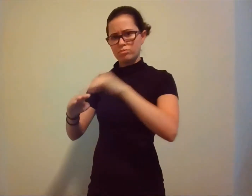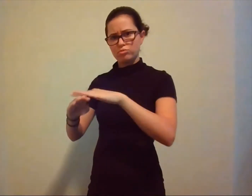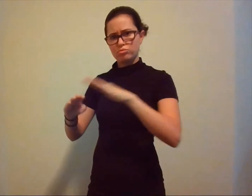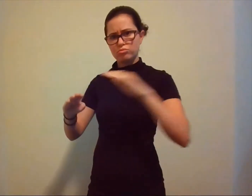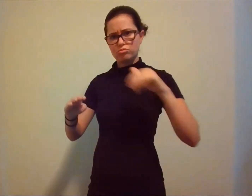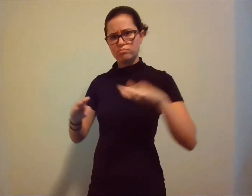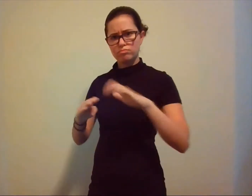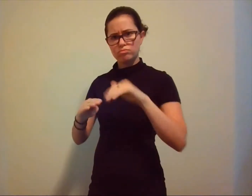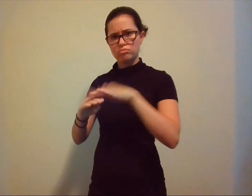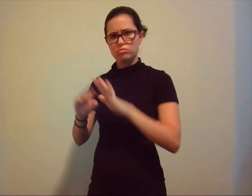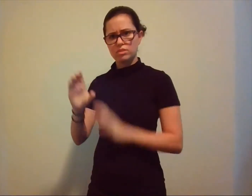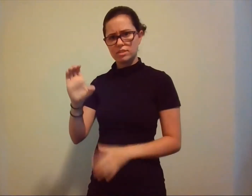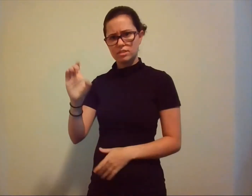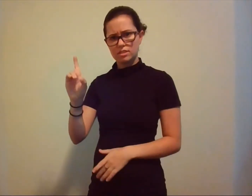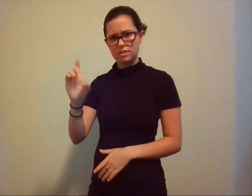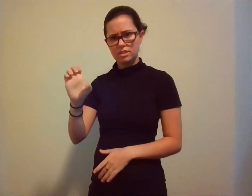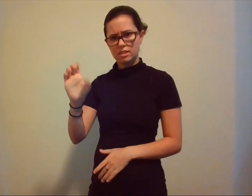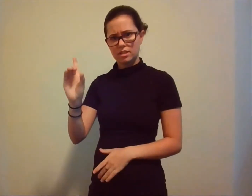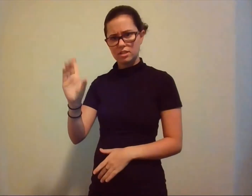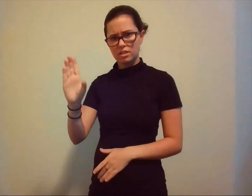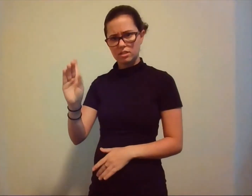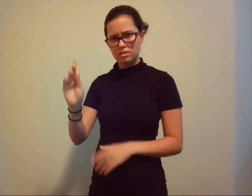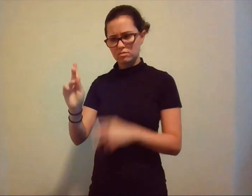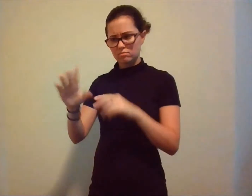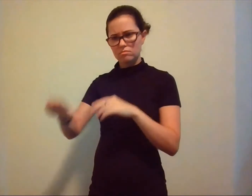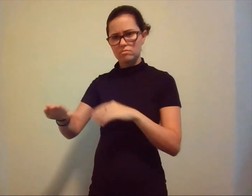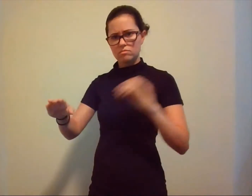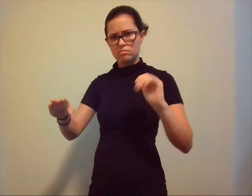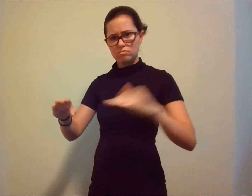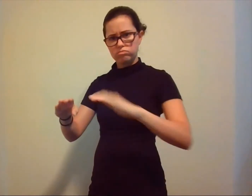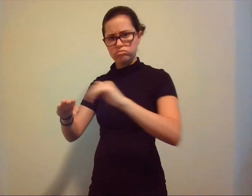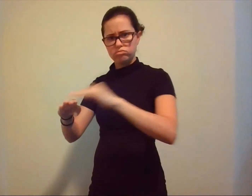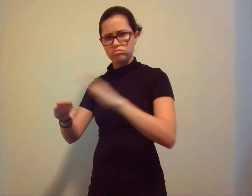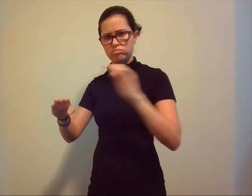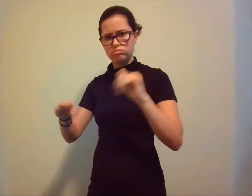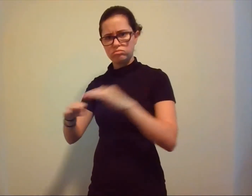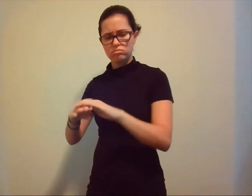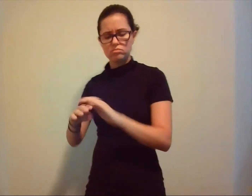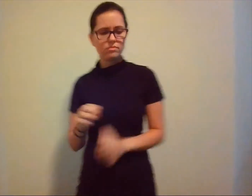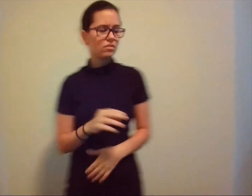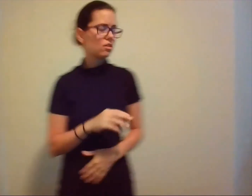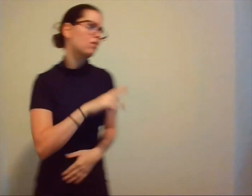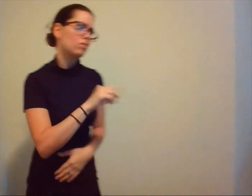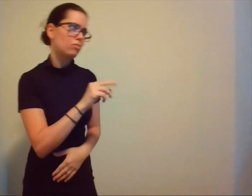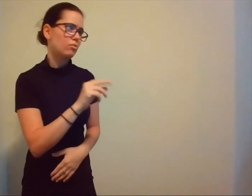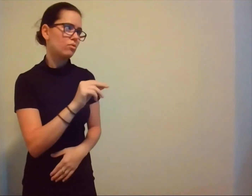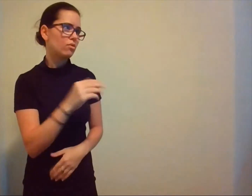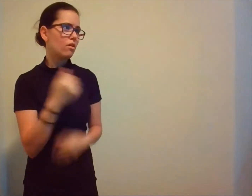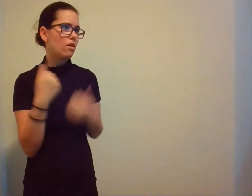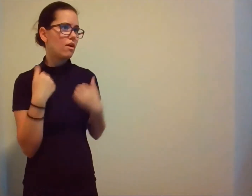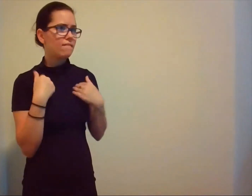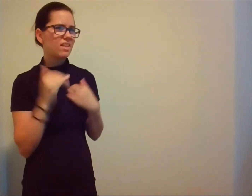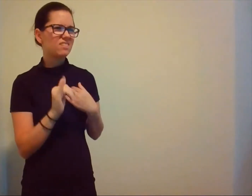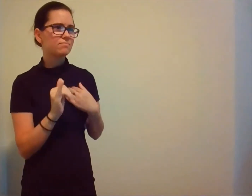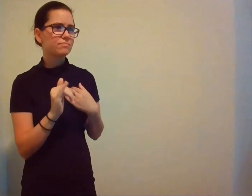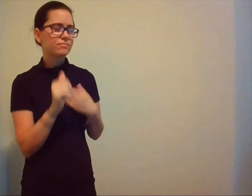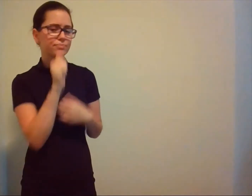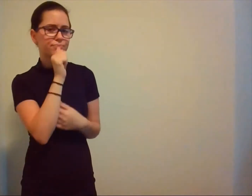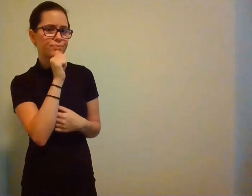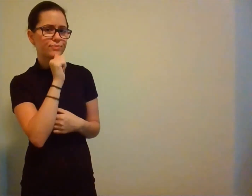probably 20 feet from the edge of the deck. Oh, you usually don't get that much beach in Malibu with those houses. It's like, yeah, sometimes a lot of the